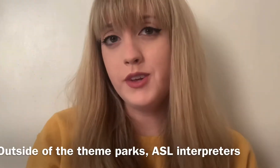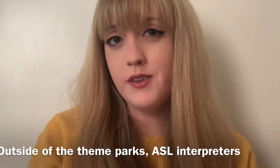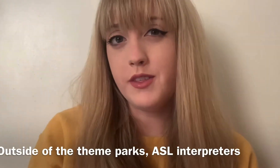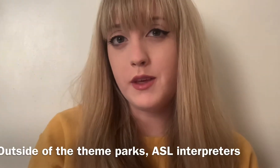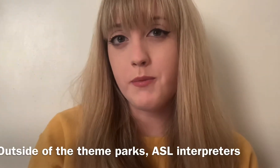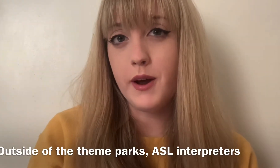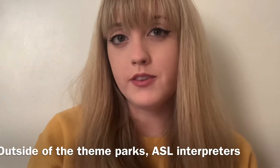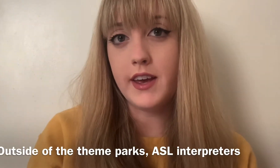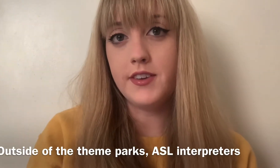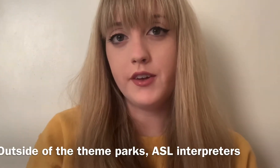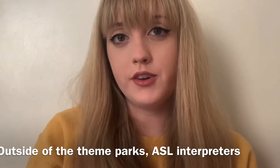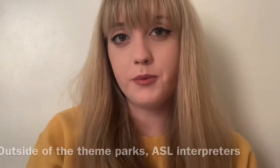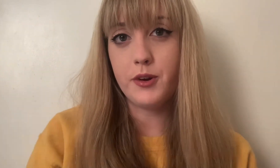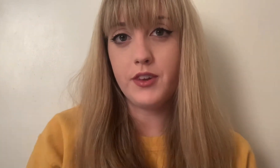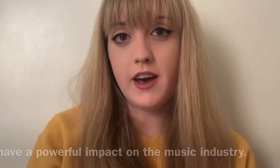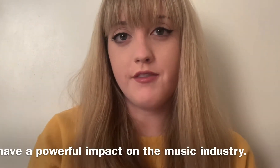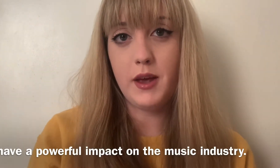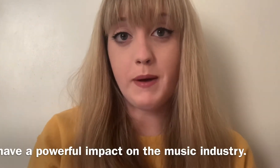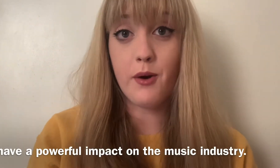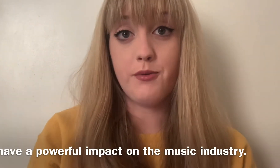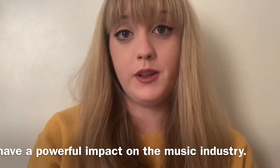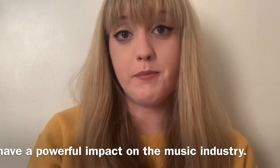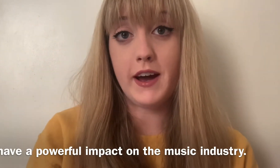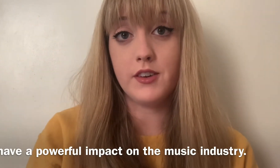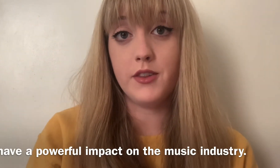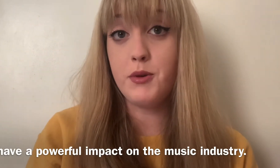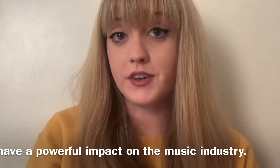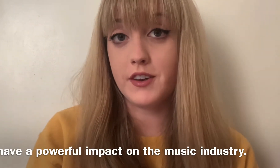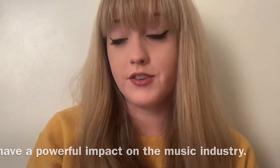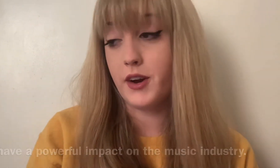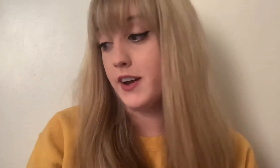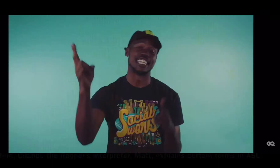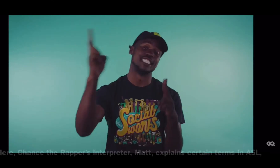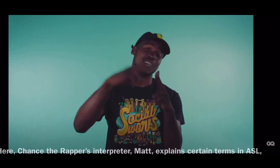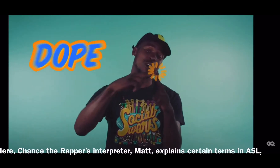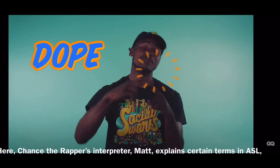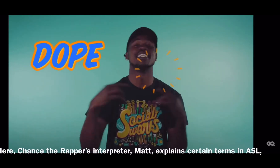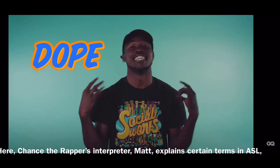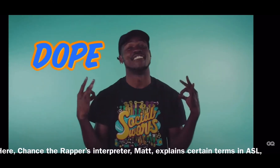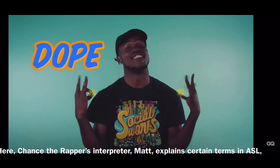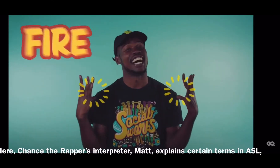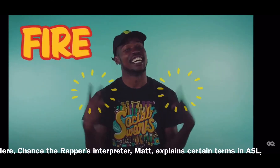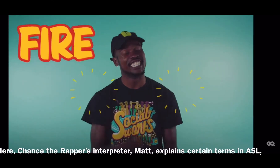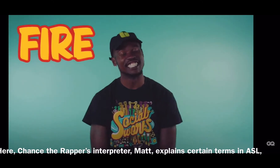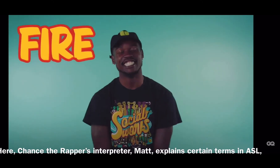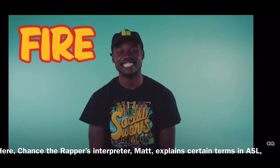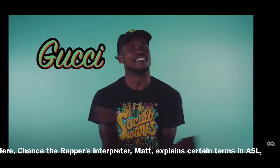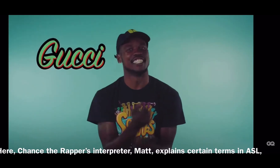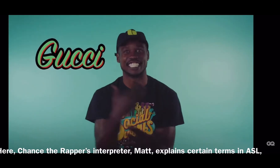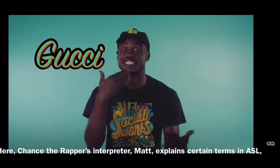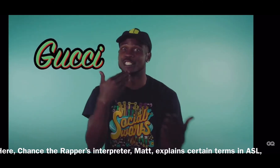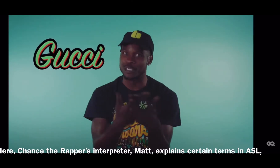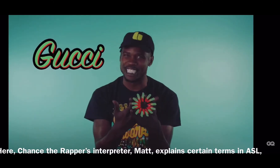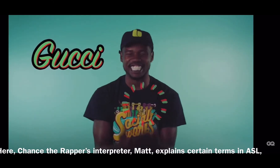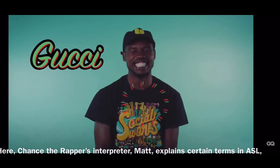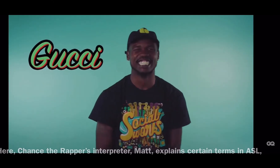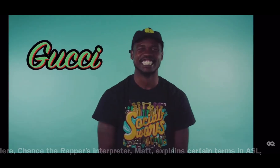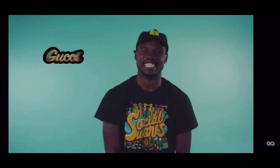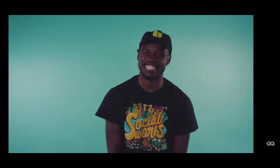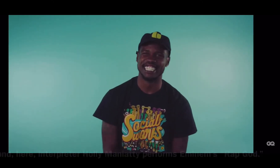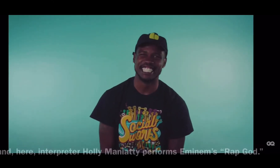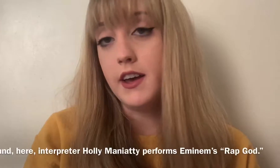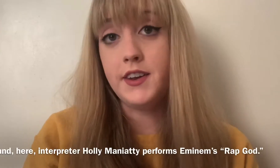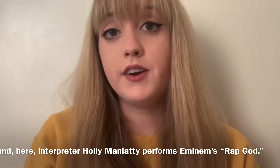Outside of the theme parks, ASL interpreters have a powerful impact on the music industry. Here, Chance the Rapper's interpreter, Matt, explains certain terms in